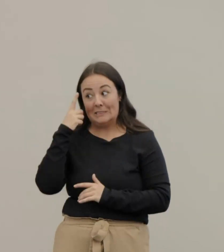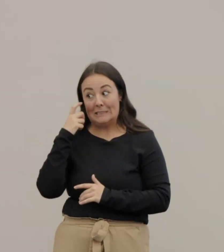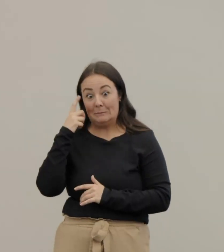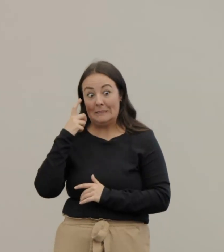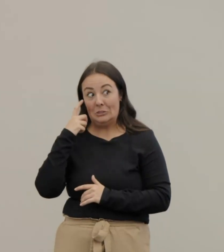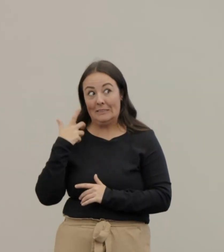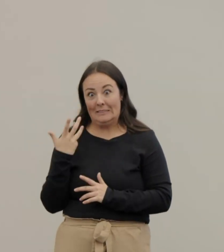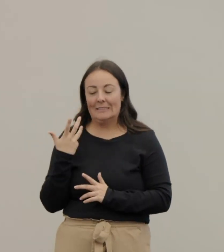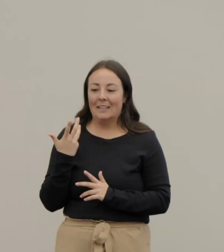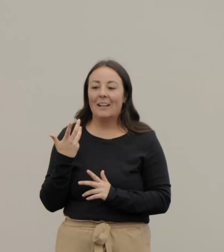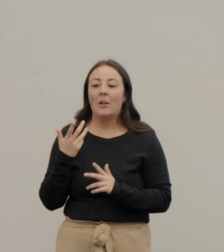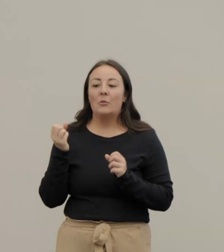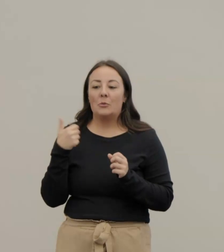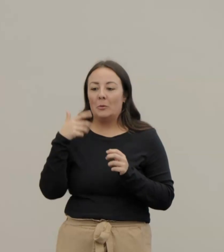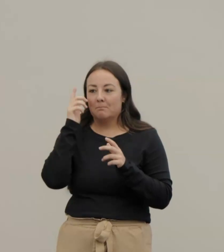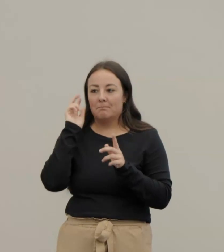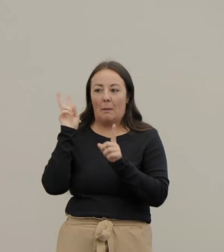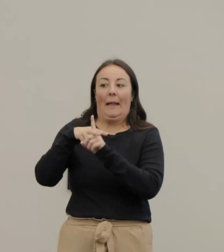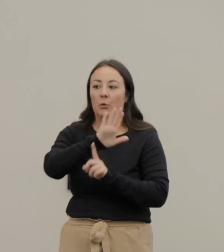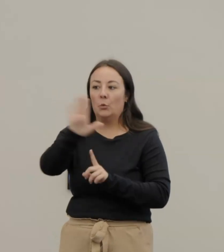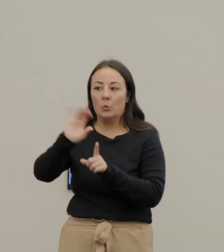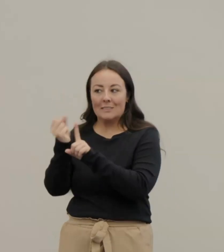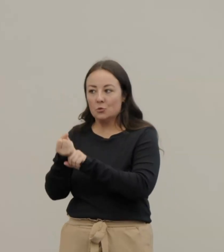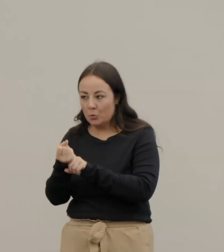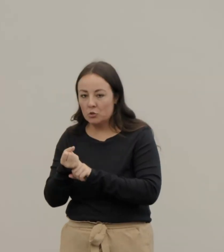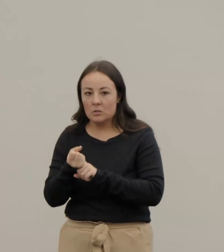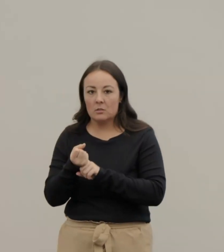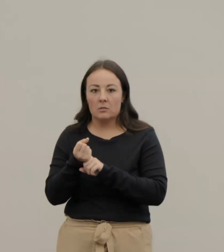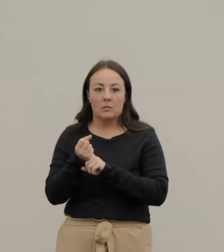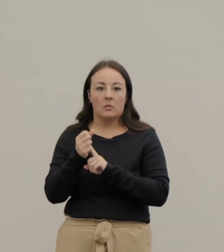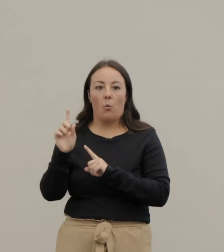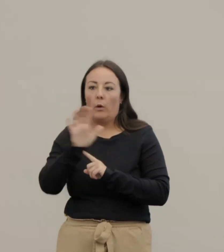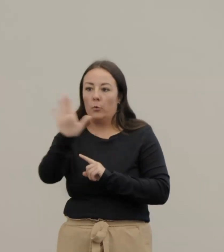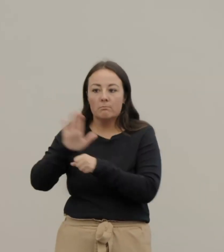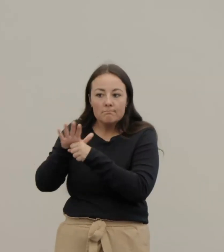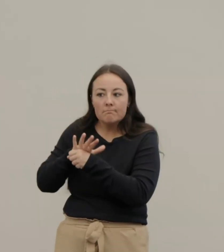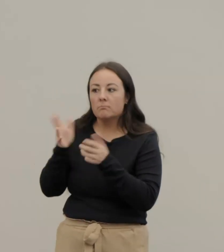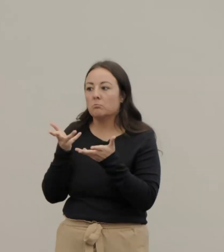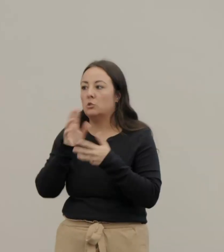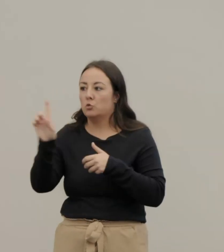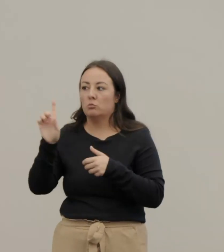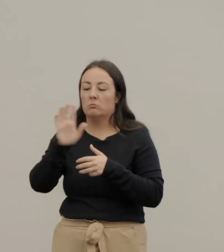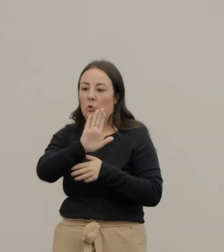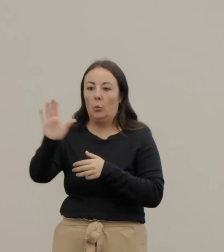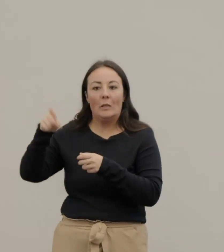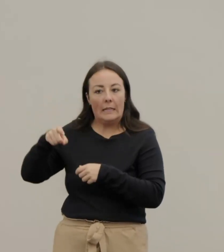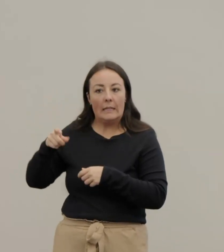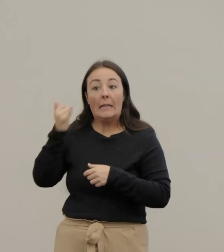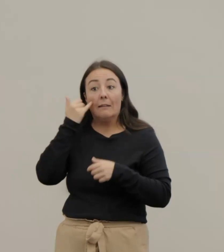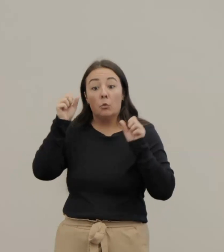take that how you need to within your own process and politics within where you are. But if you can take it down, take it